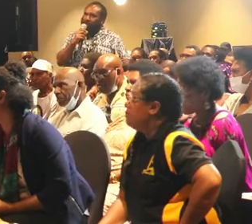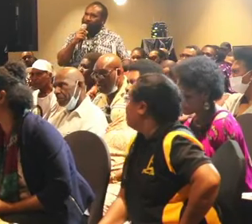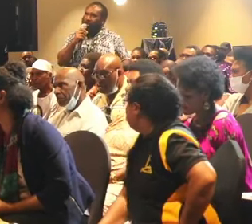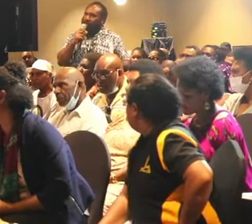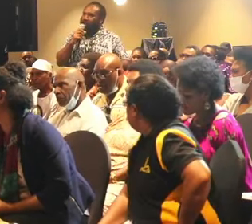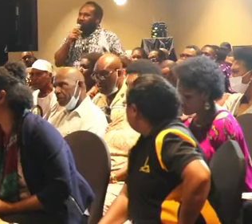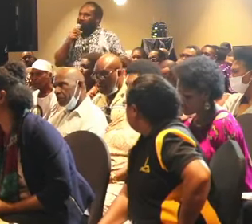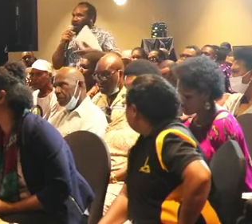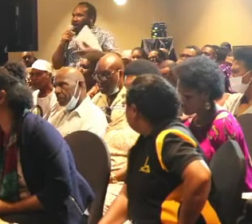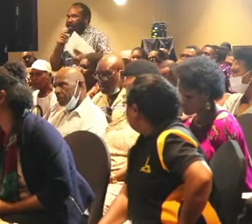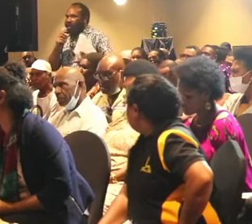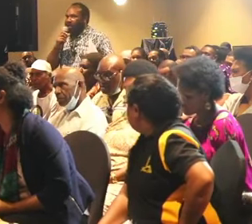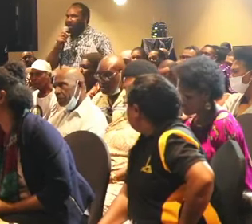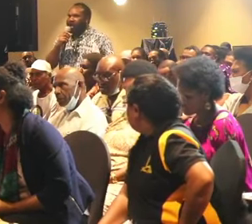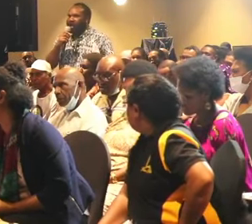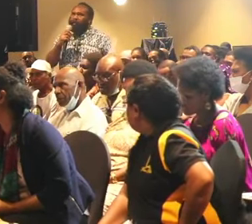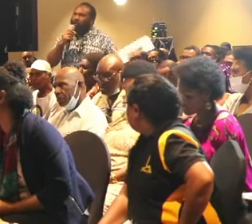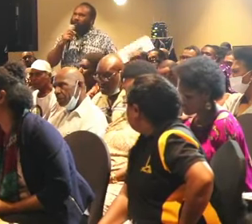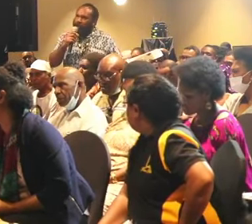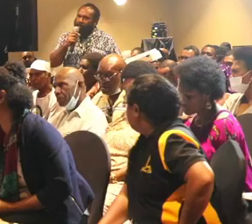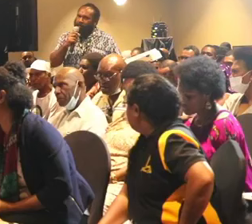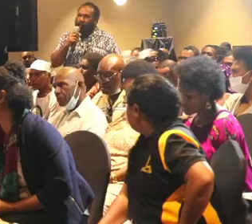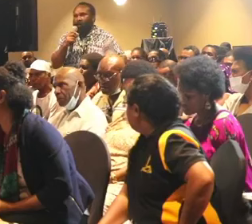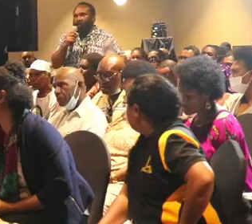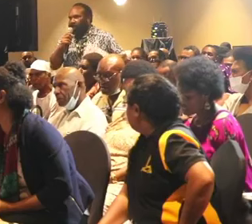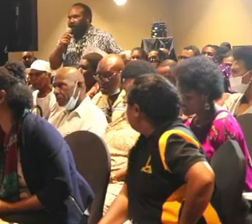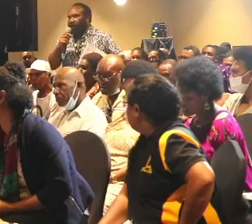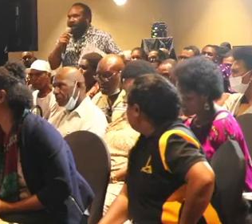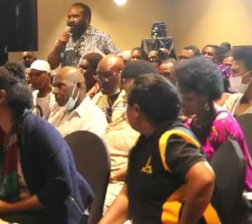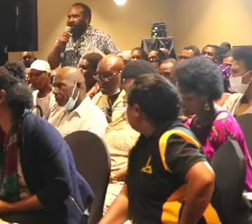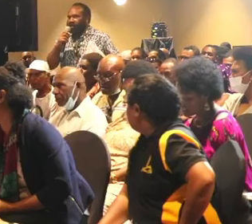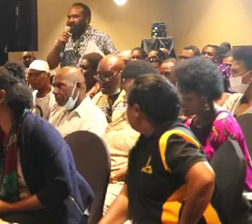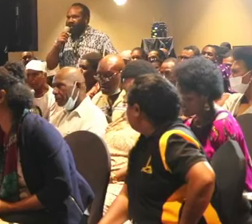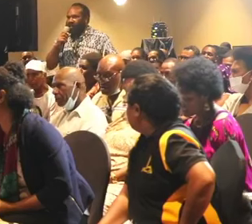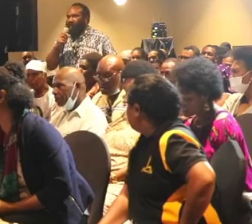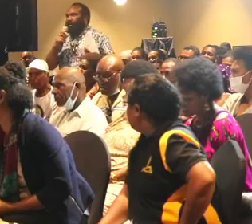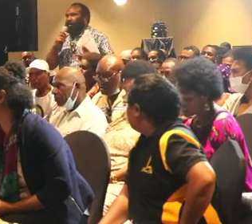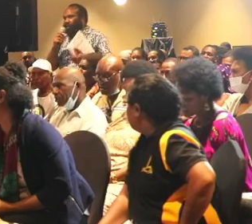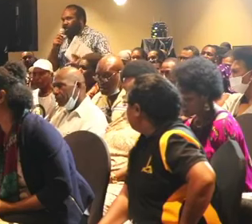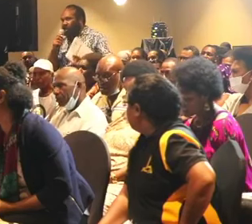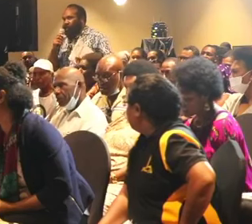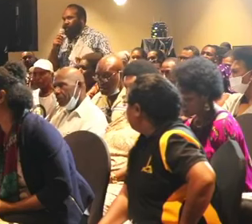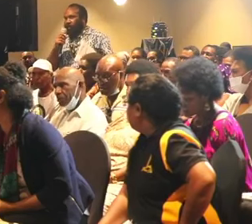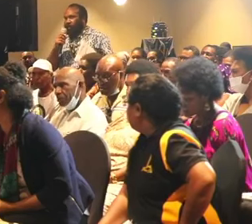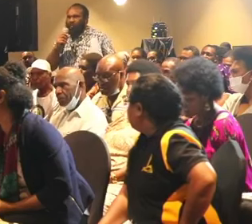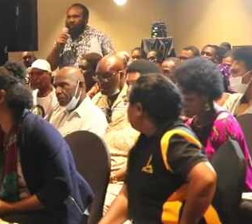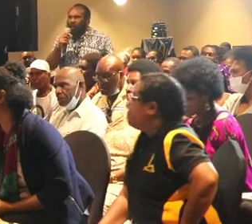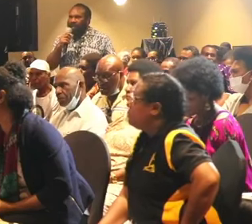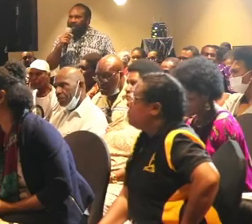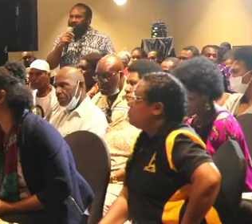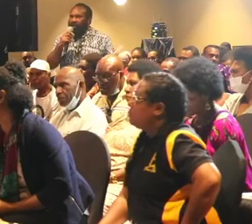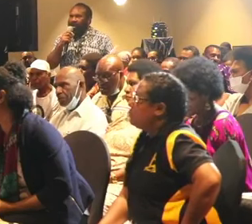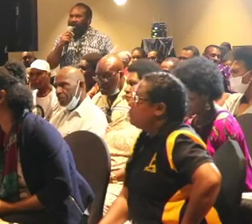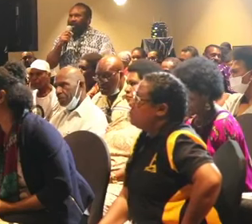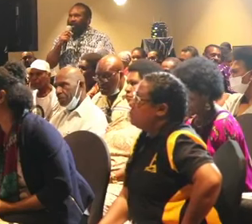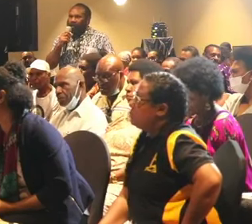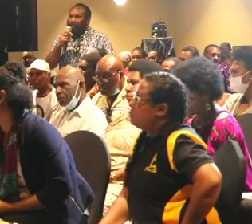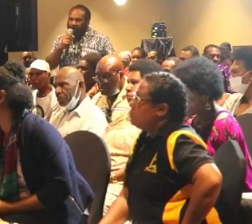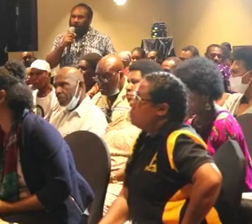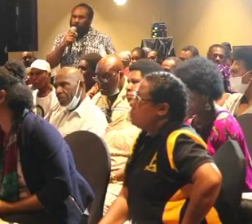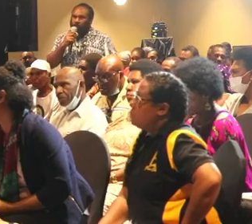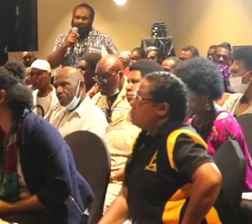pa something one time all IRC. And pa shumanem because me no shai lo IRC system, even text too. Me no kila lo disla,